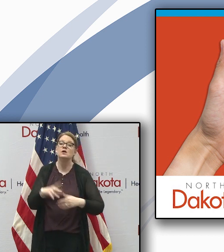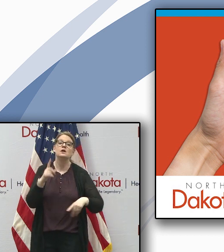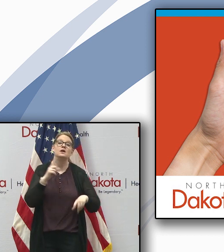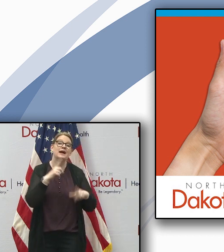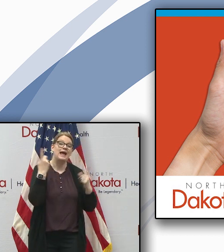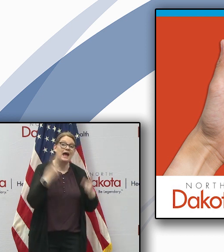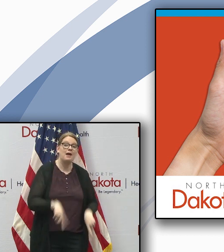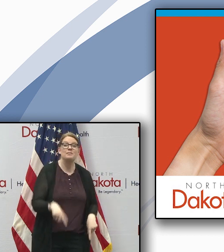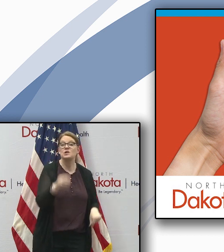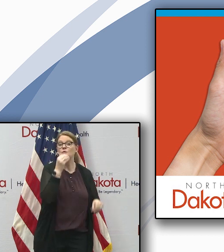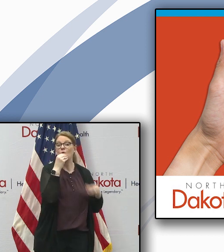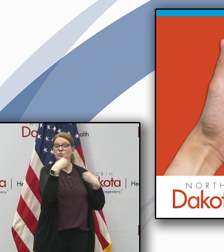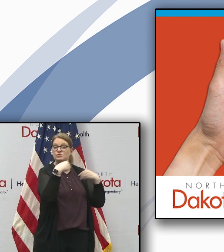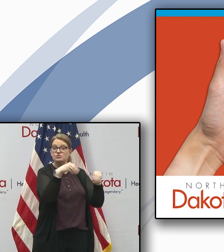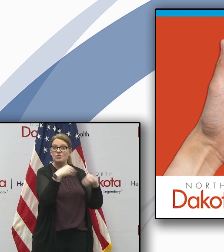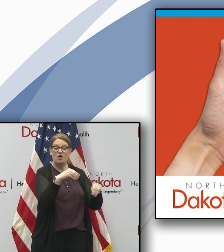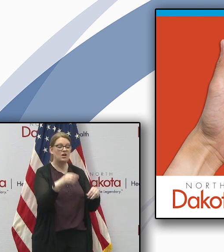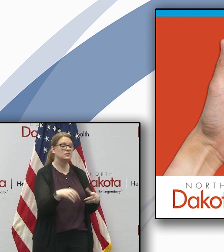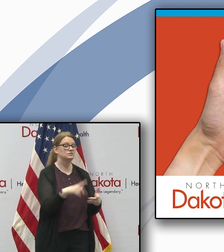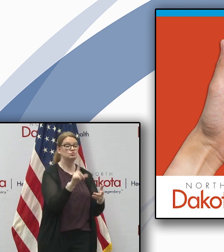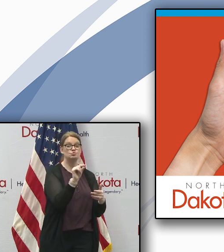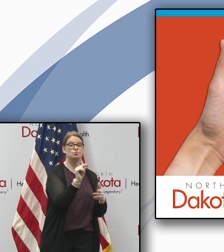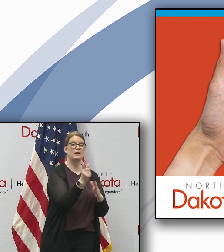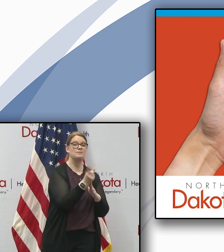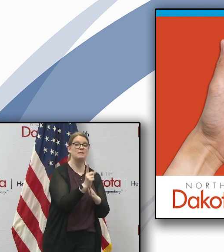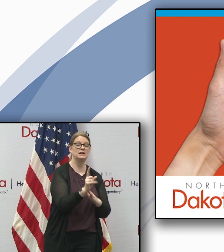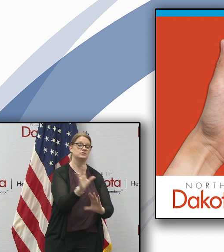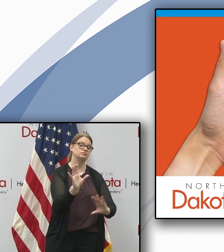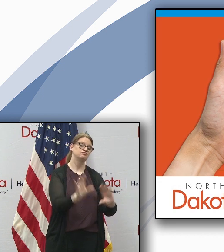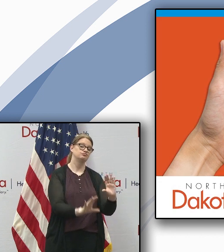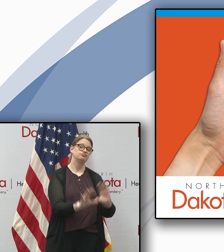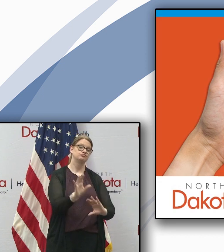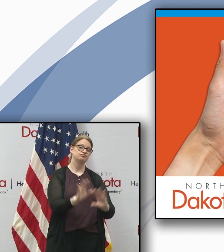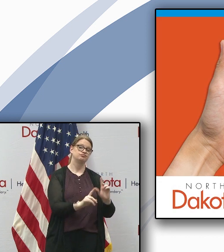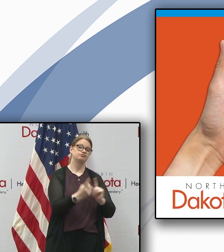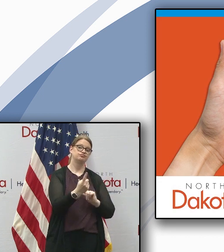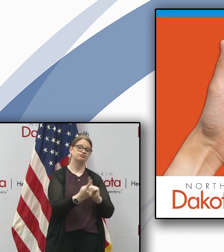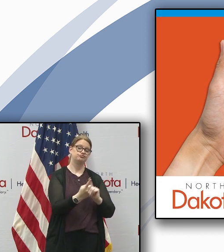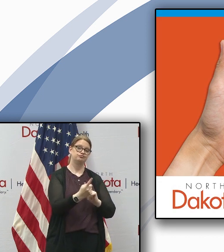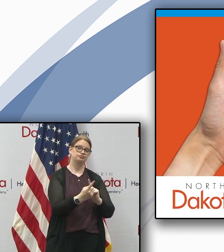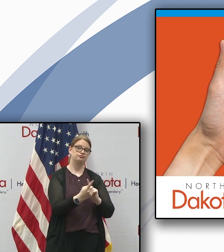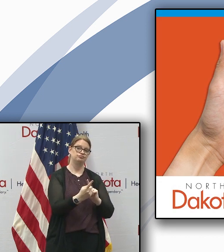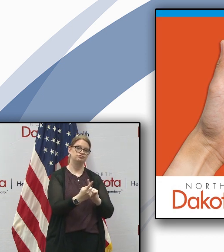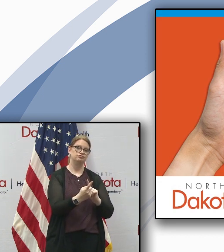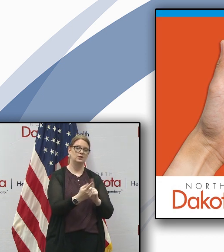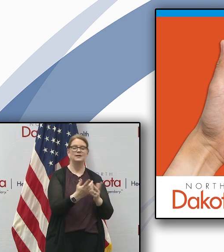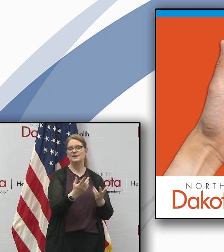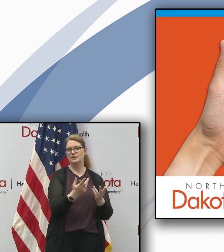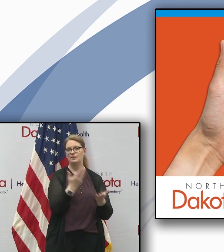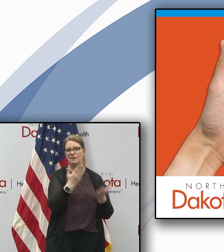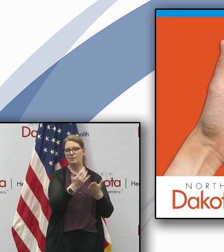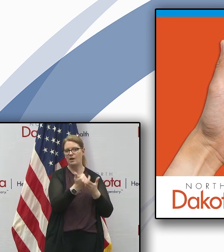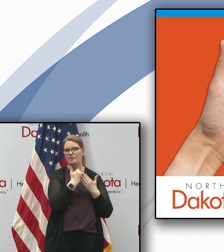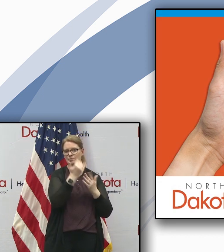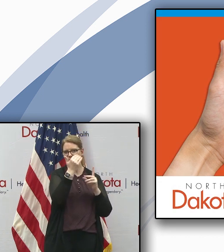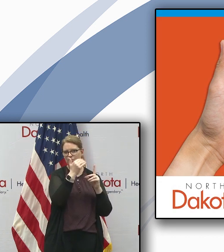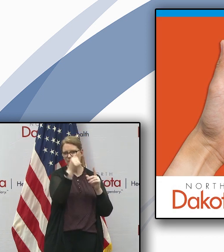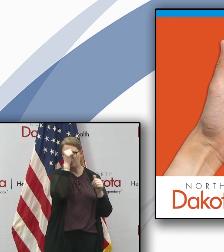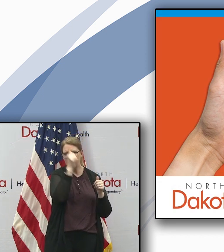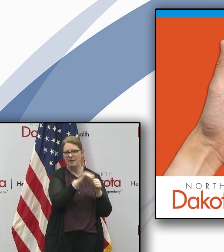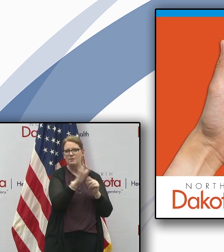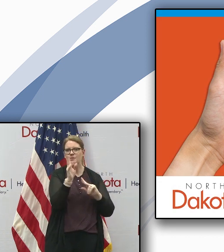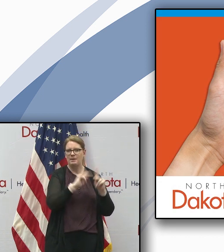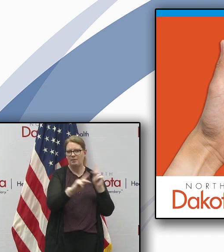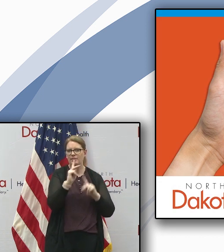grocery store, it'll know that you spent 20 minutes at a grocery store, and it'll help you remember people that you might have come in contact with. And